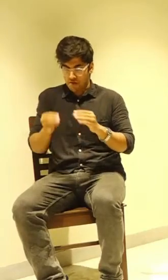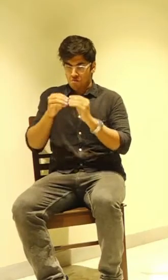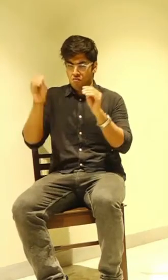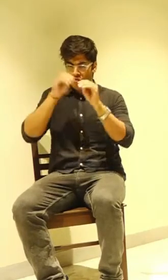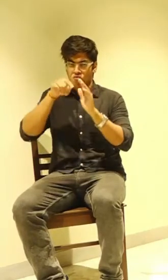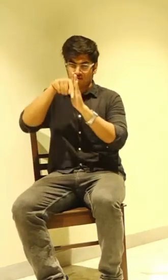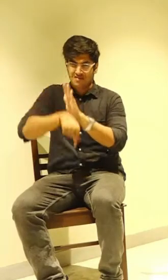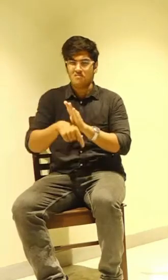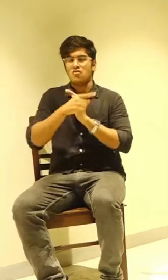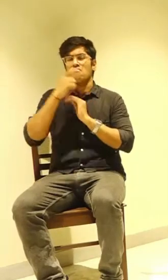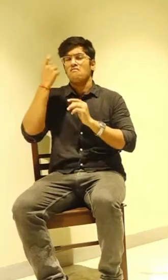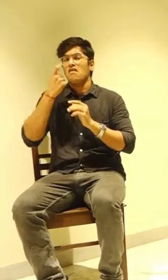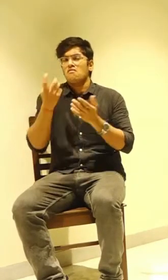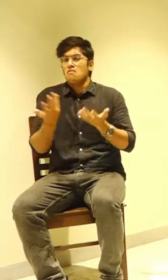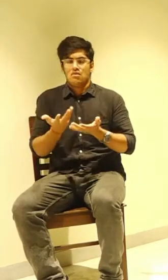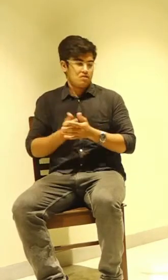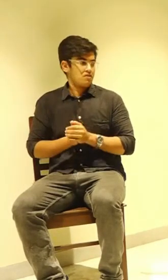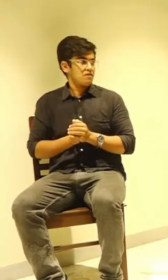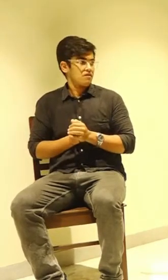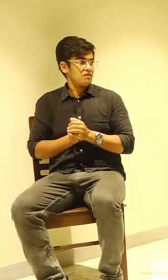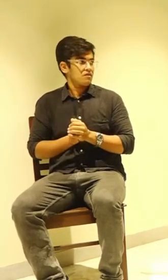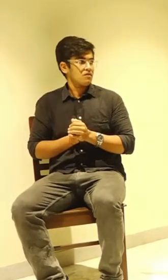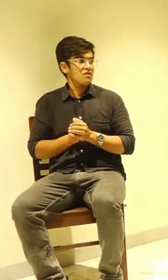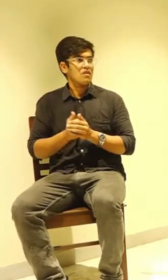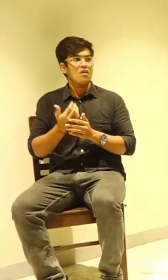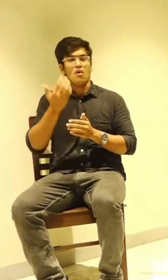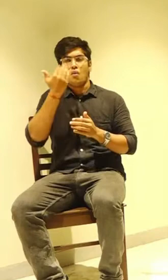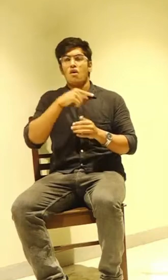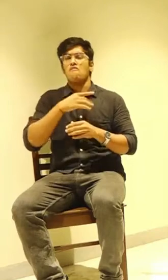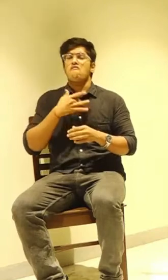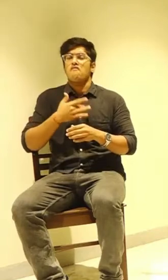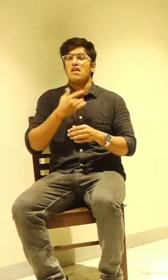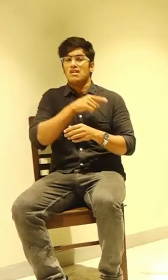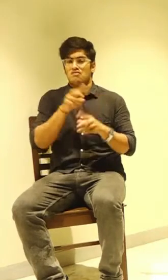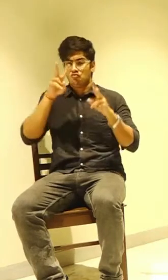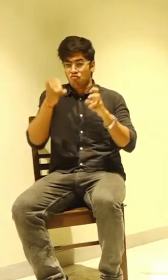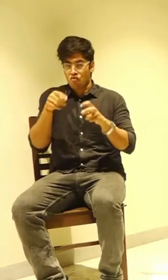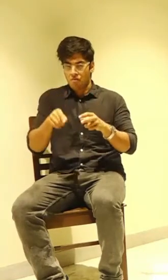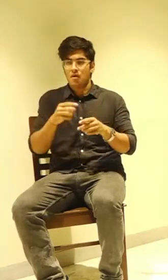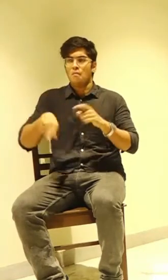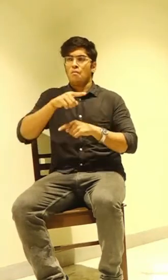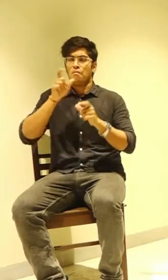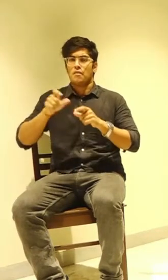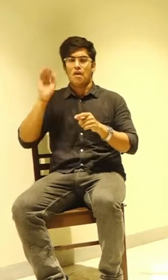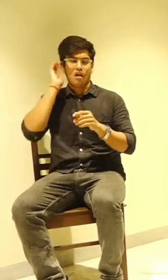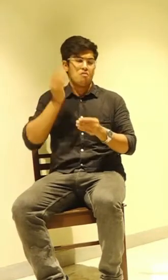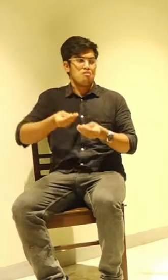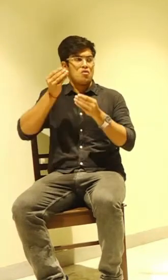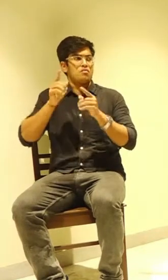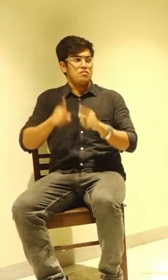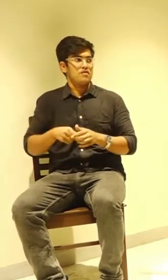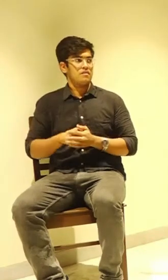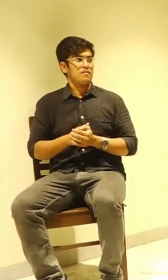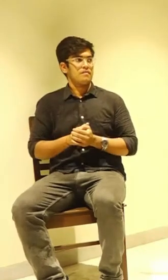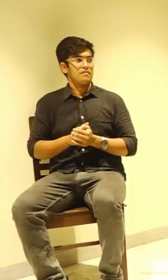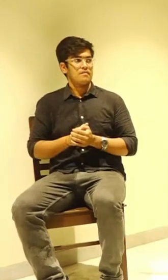were the stakes at hand? And why do you feel that this particular subject deserves to be heard by more of us? First of all, thank you for